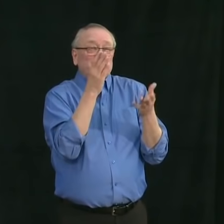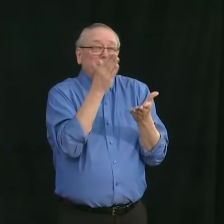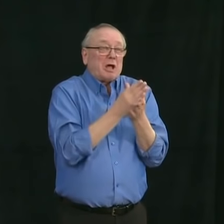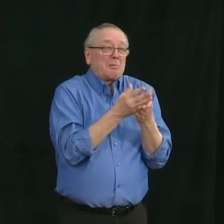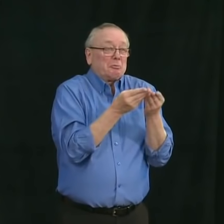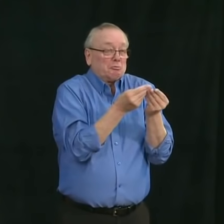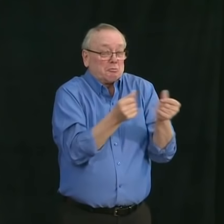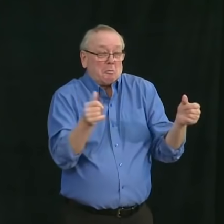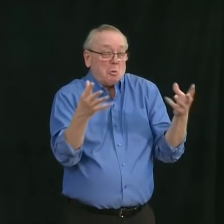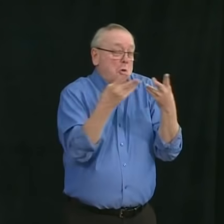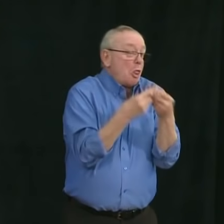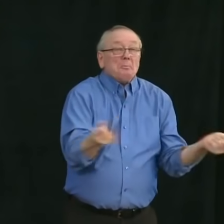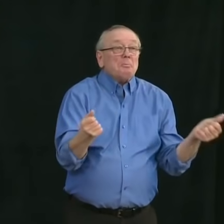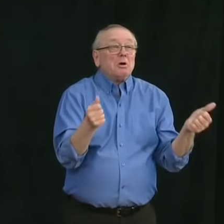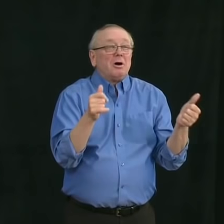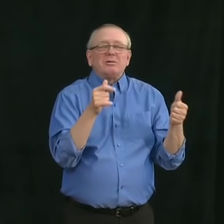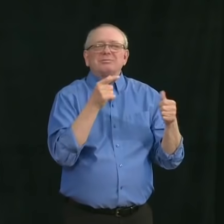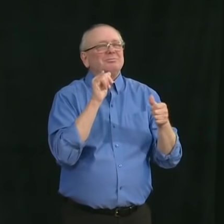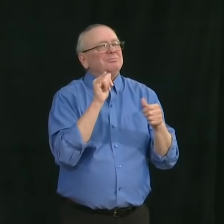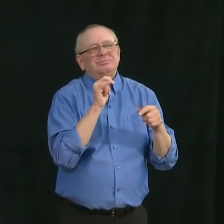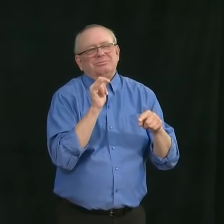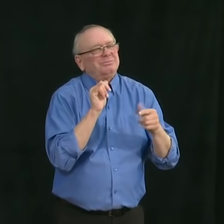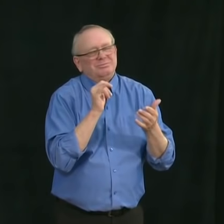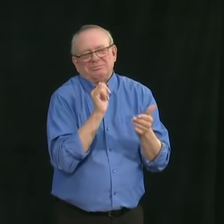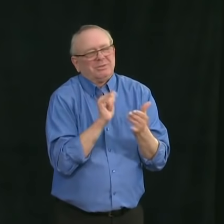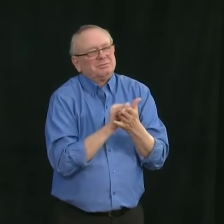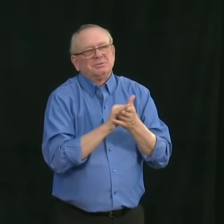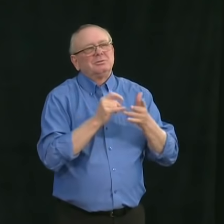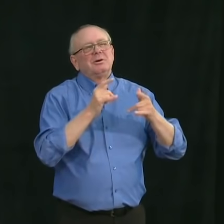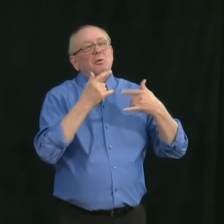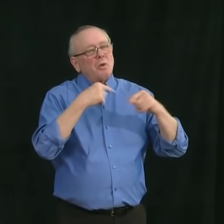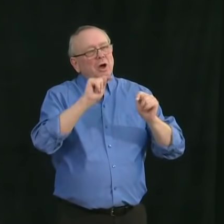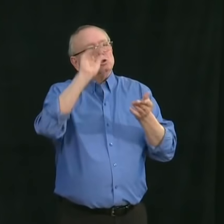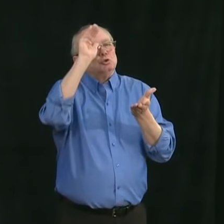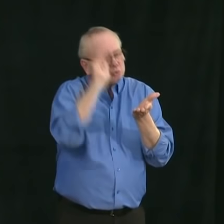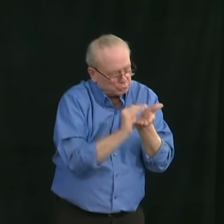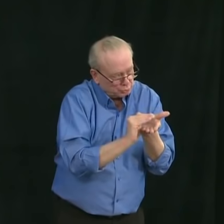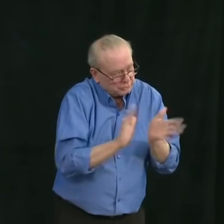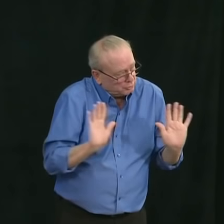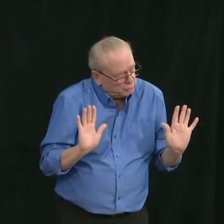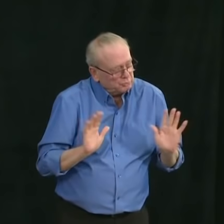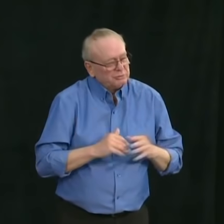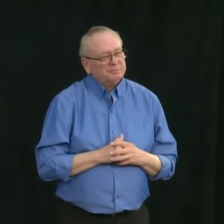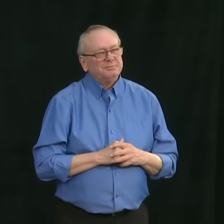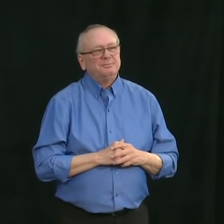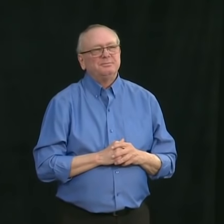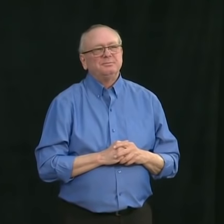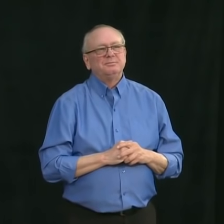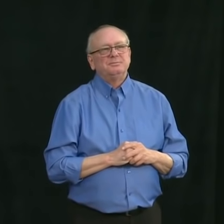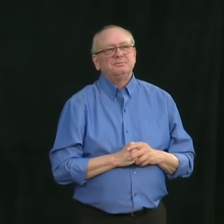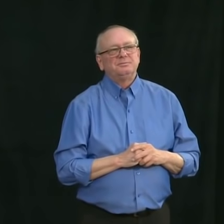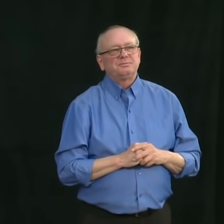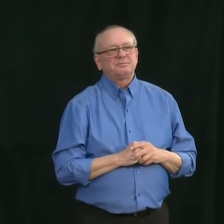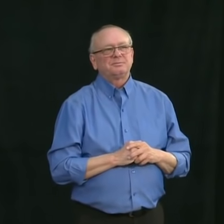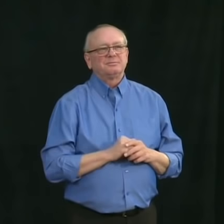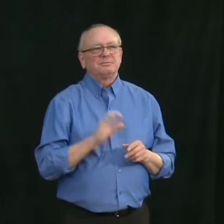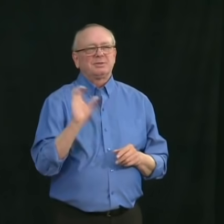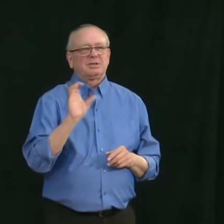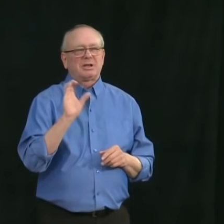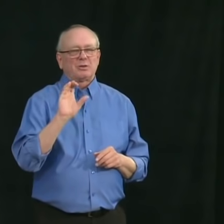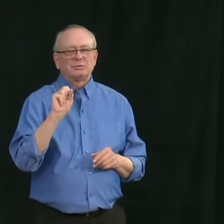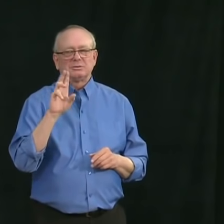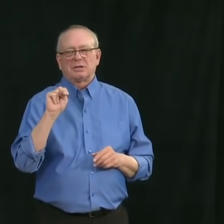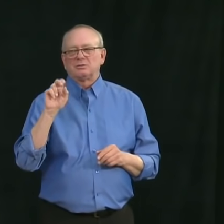you please put through the next question? Next is Rick Bell with the Calgary Sun. Go ahead, Rick. Good afternoon. This